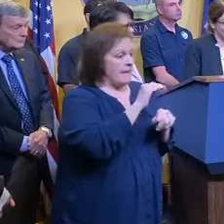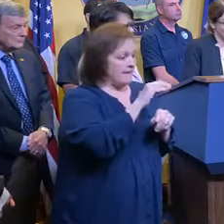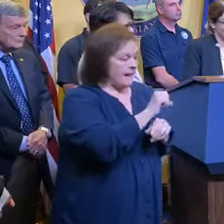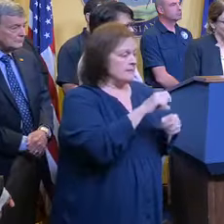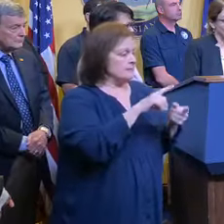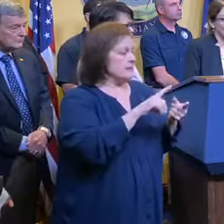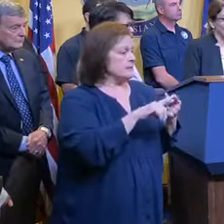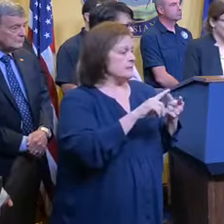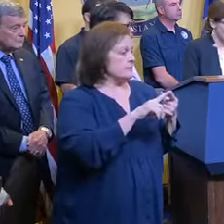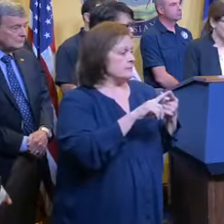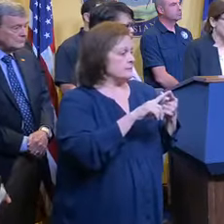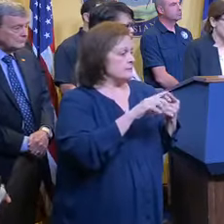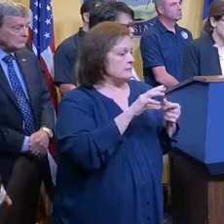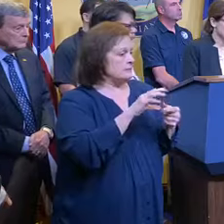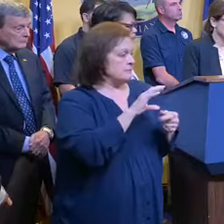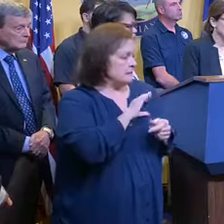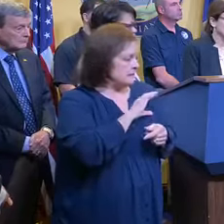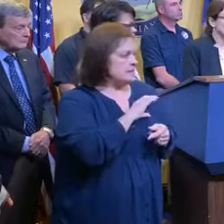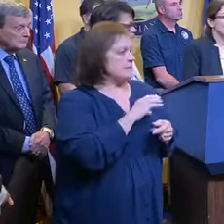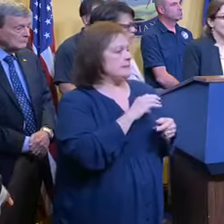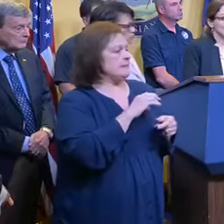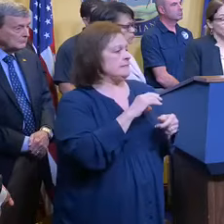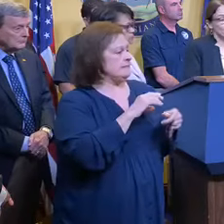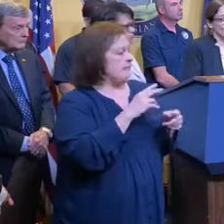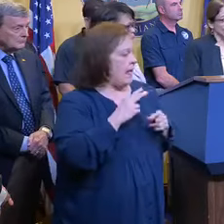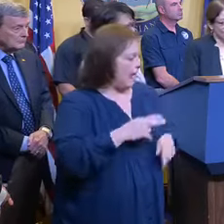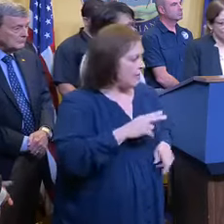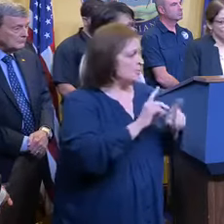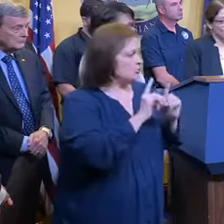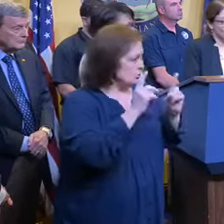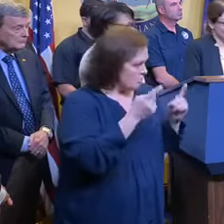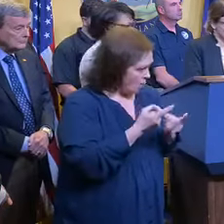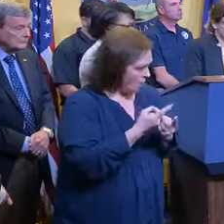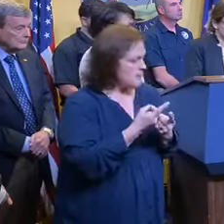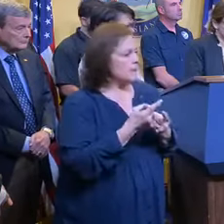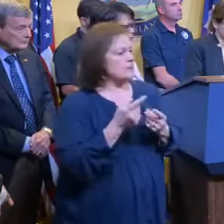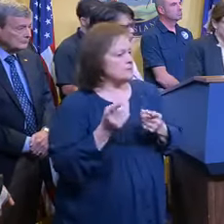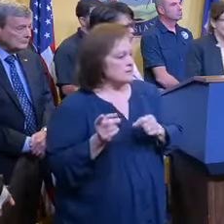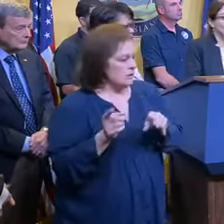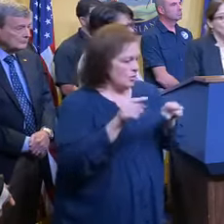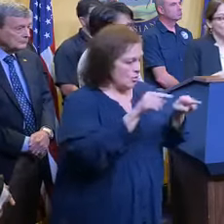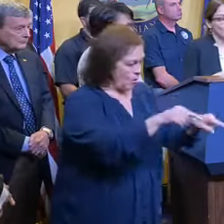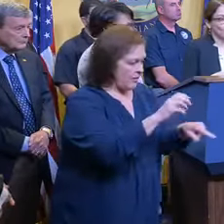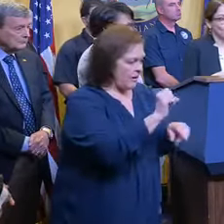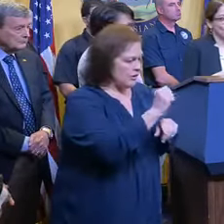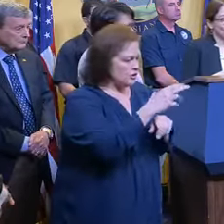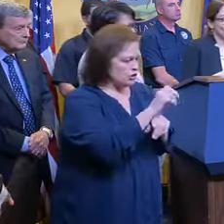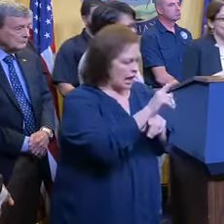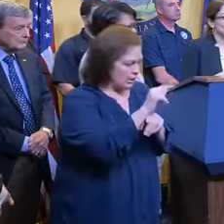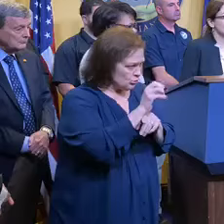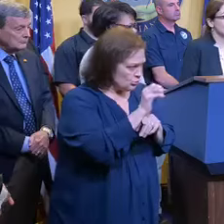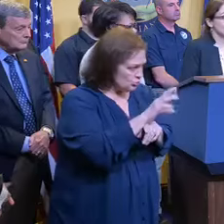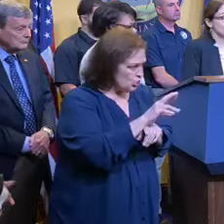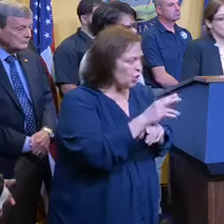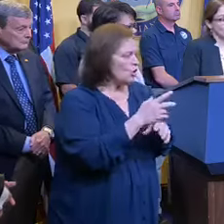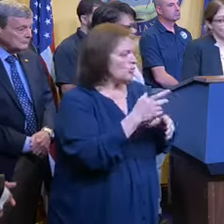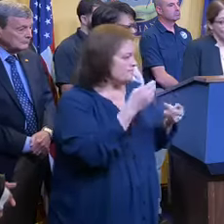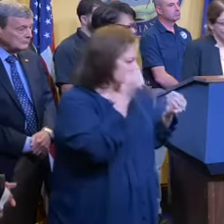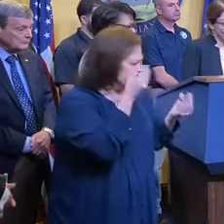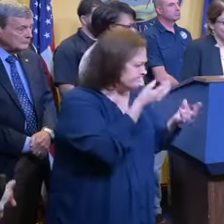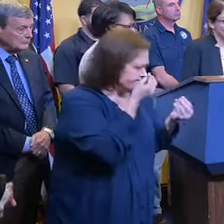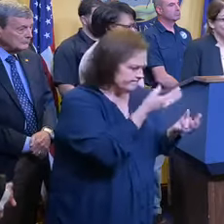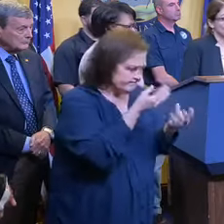homeless liaisons with our team at the health department that have gone to the shelters today, that are increasing